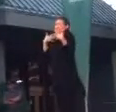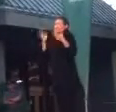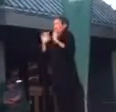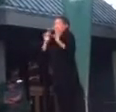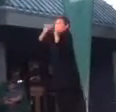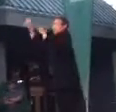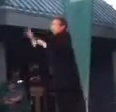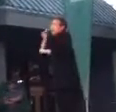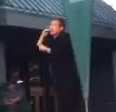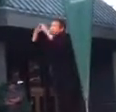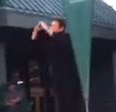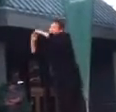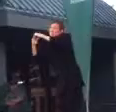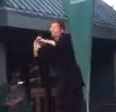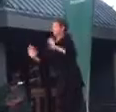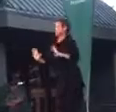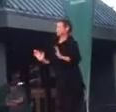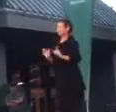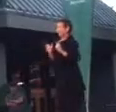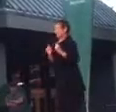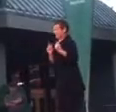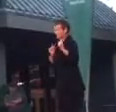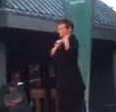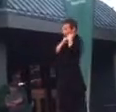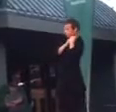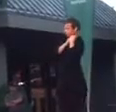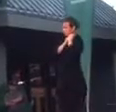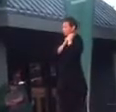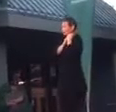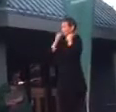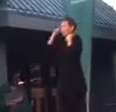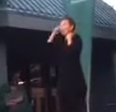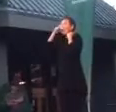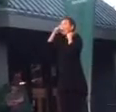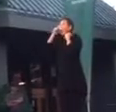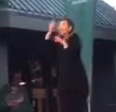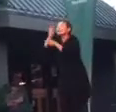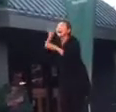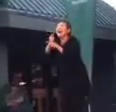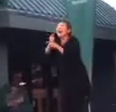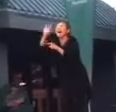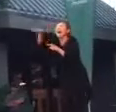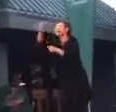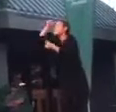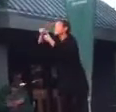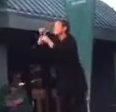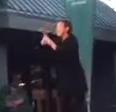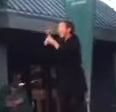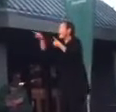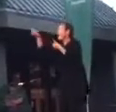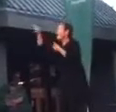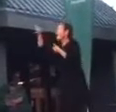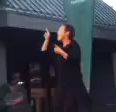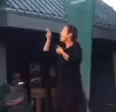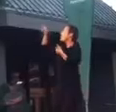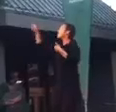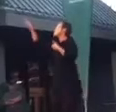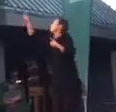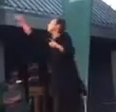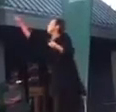mad. And I don't want that. I can't go home. So what should I do? And then he remembered. In